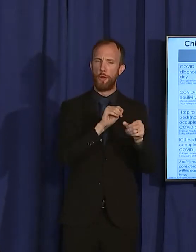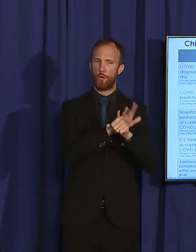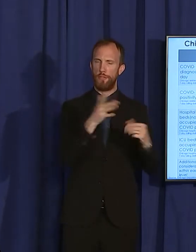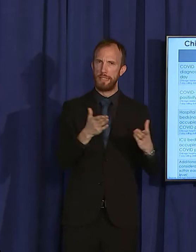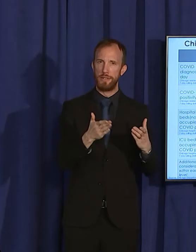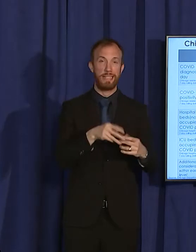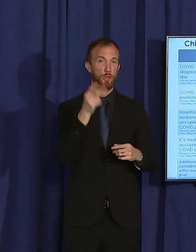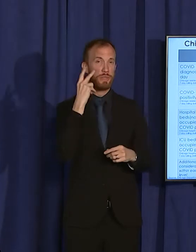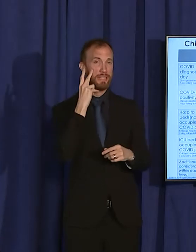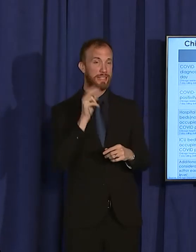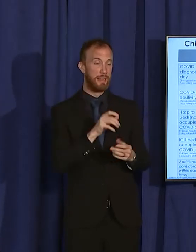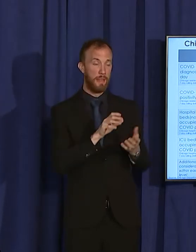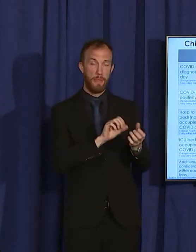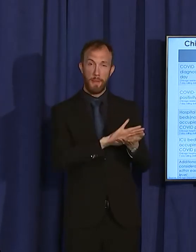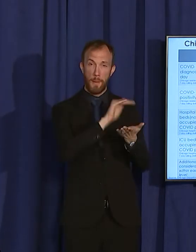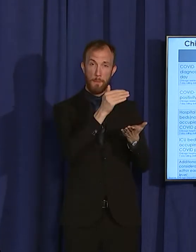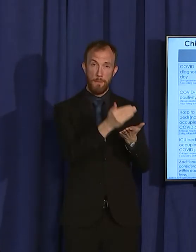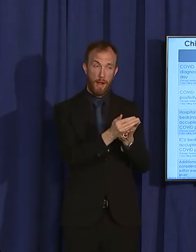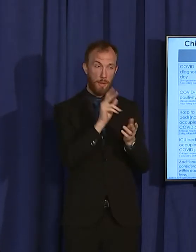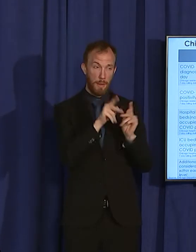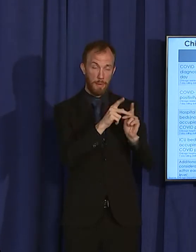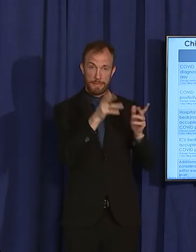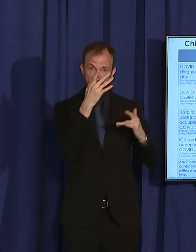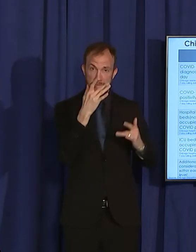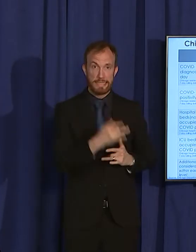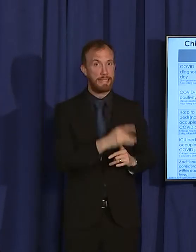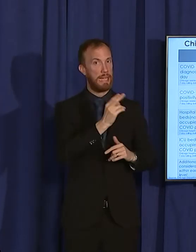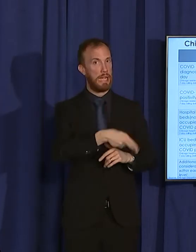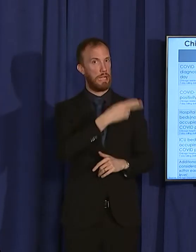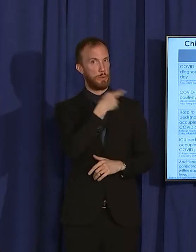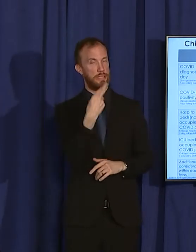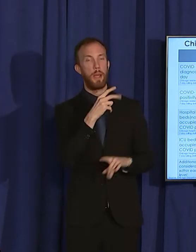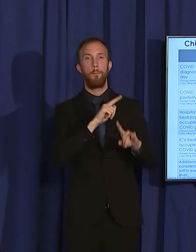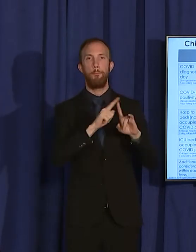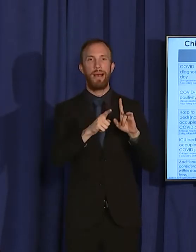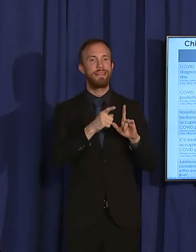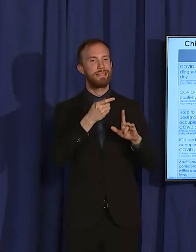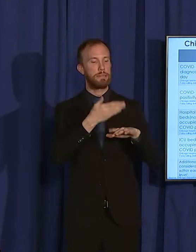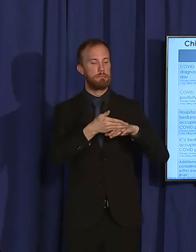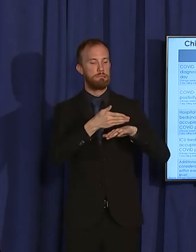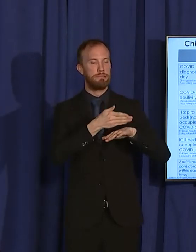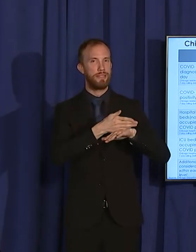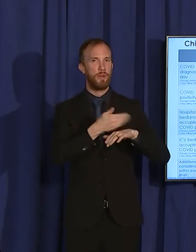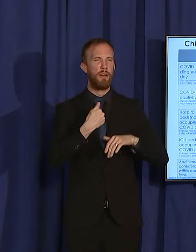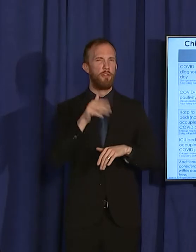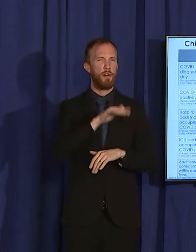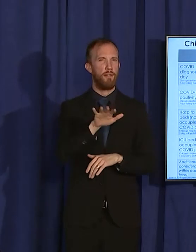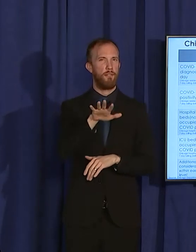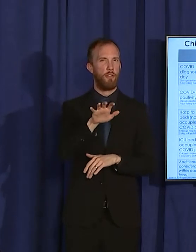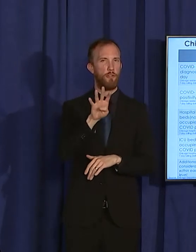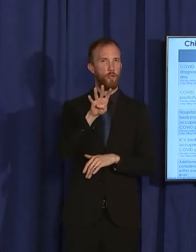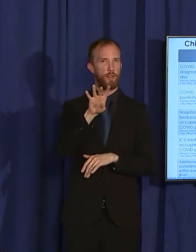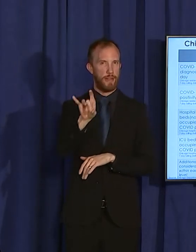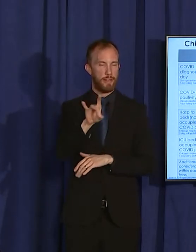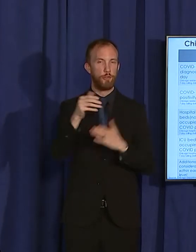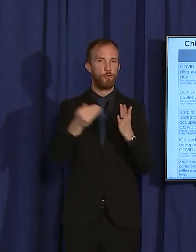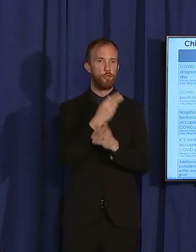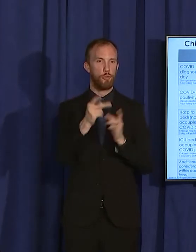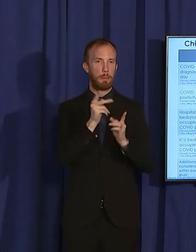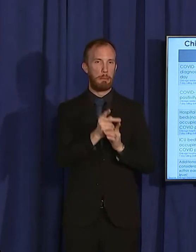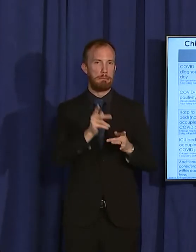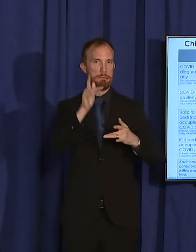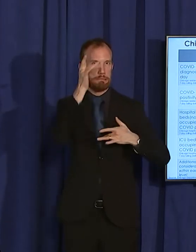the high-risk territory, but it is getting better. We're averaging 548 new cases every day here